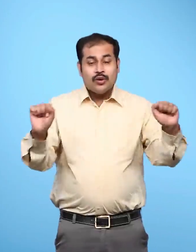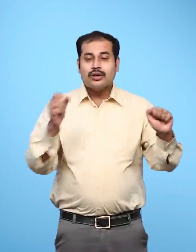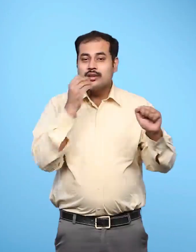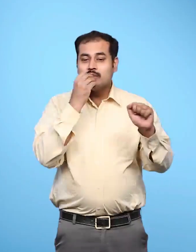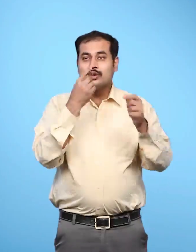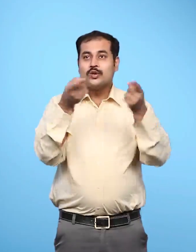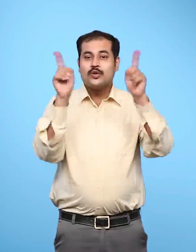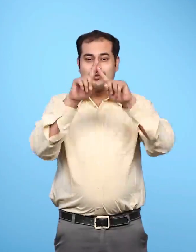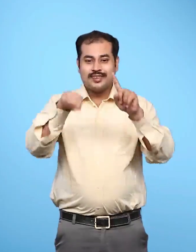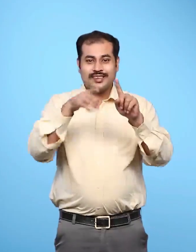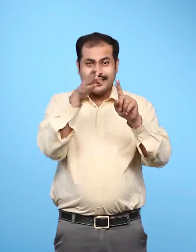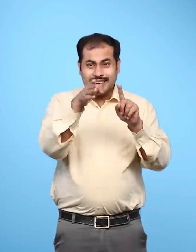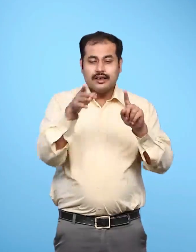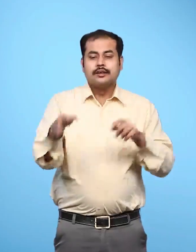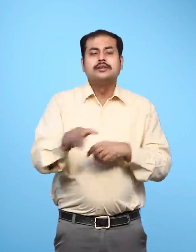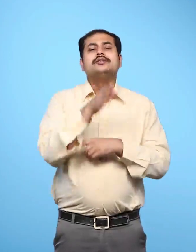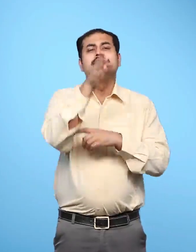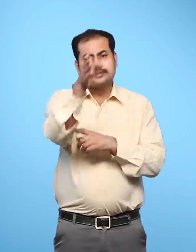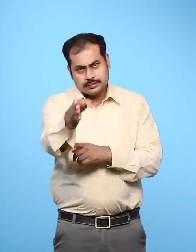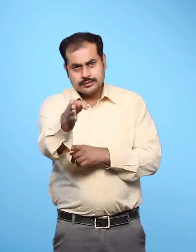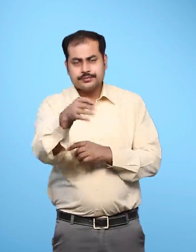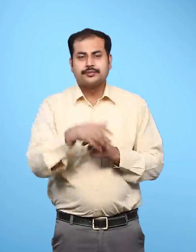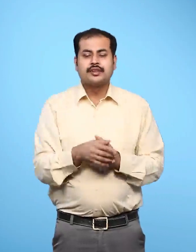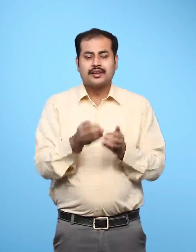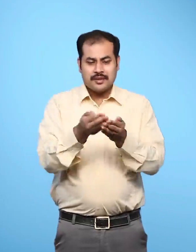milk does your mother buy every day? Question 7.